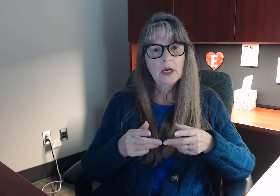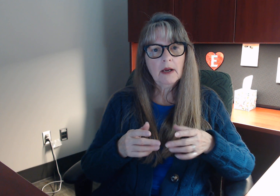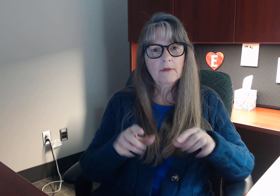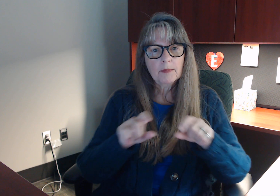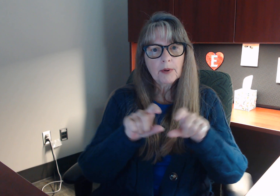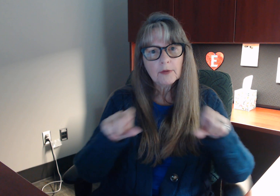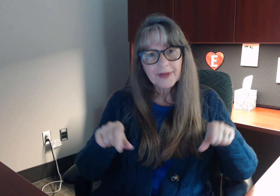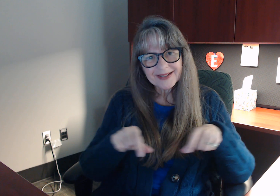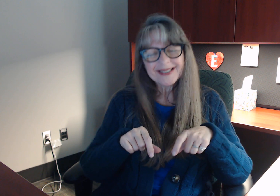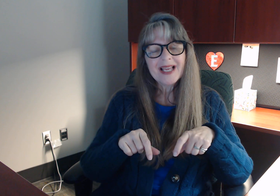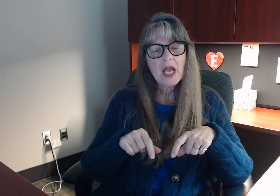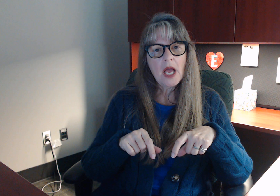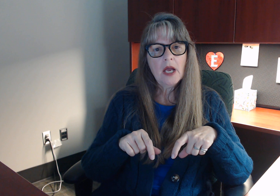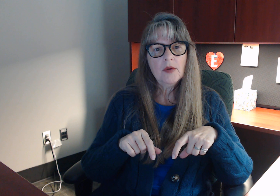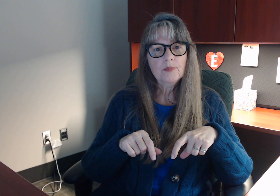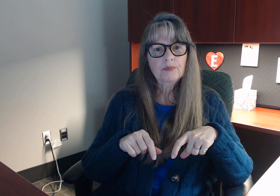a perfect